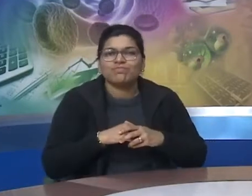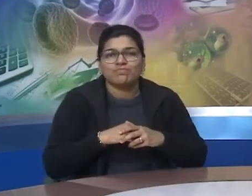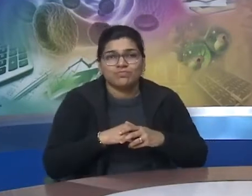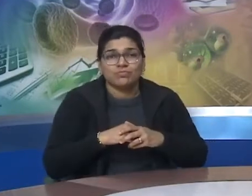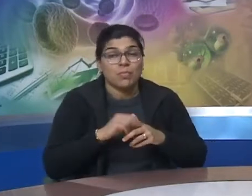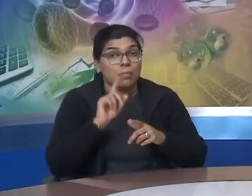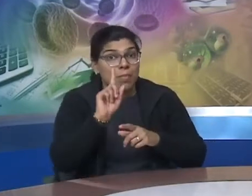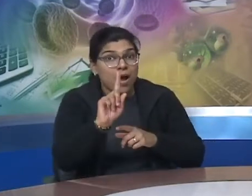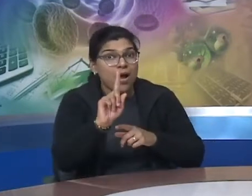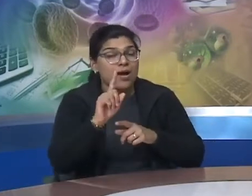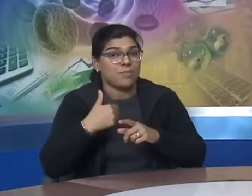outside.